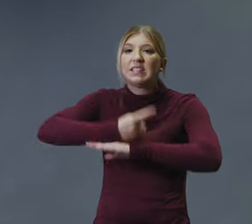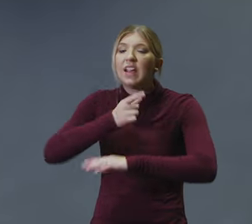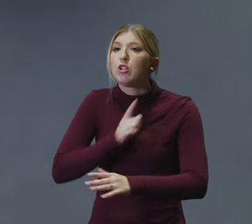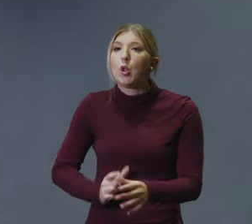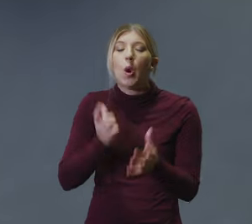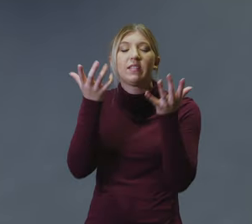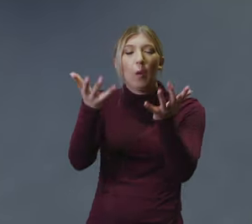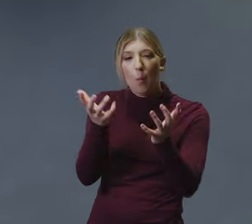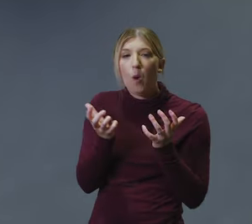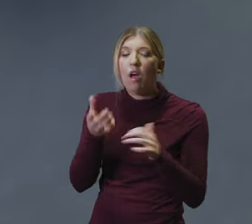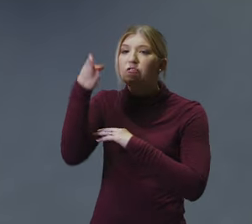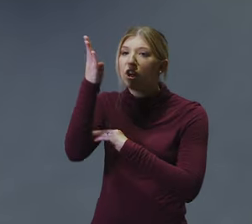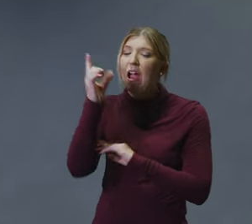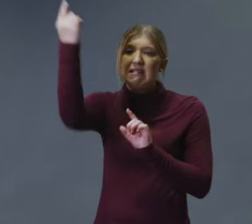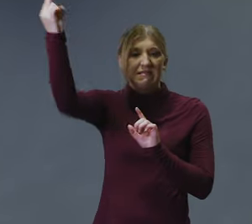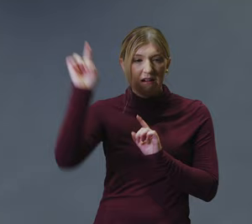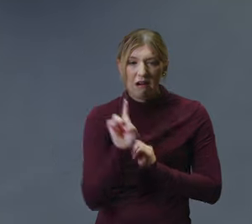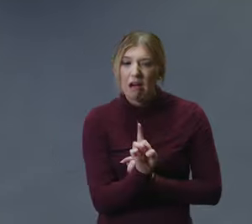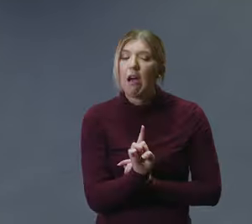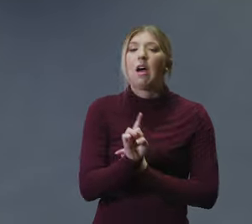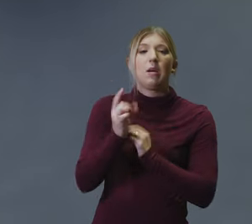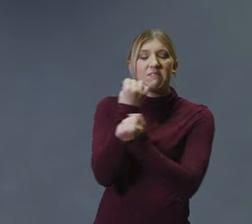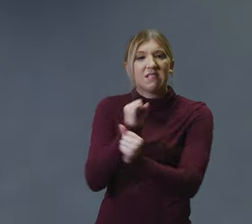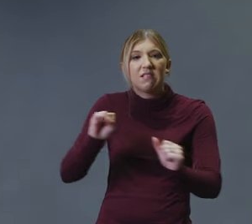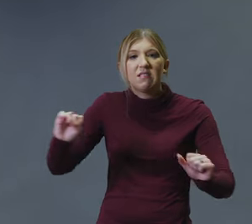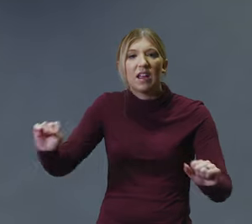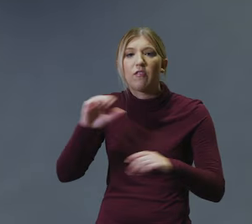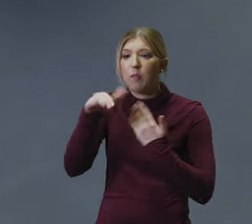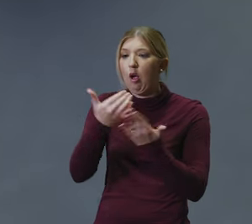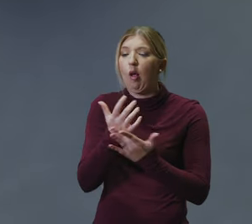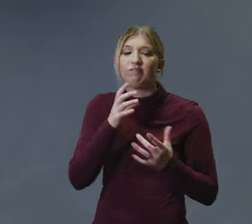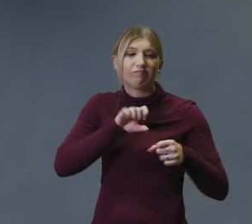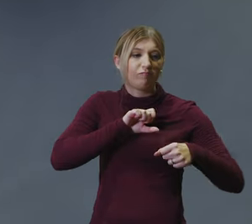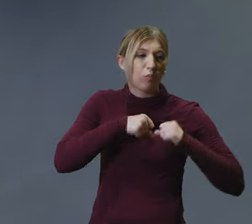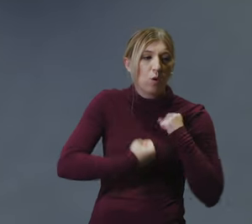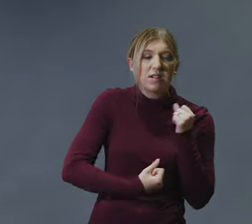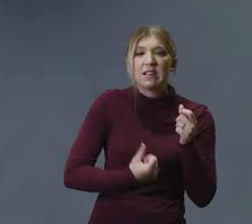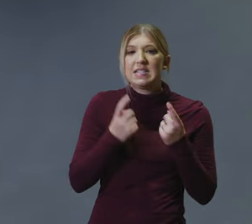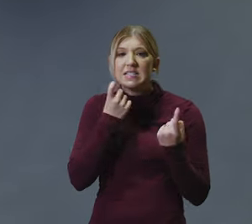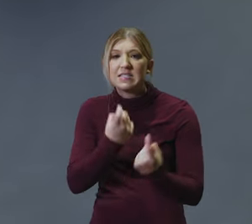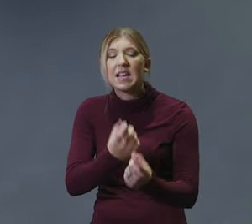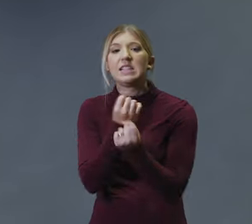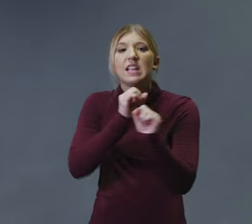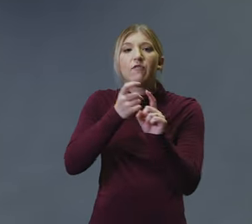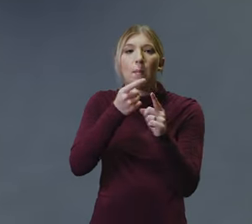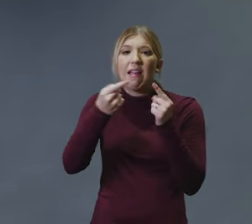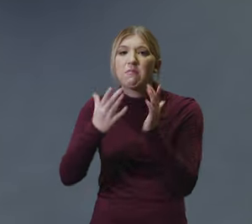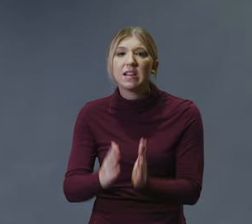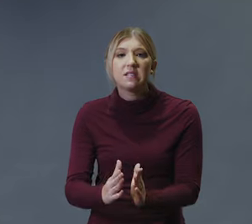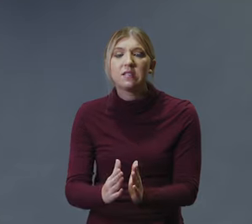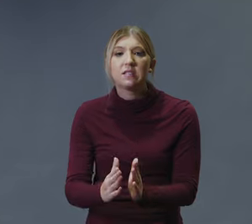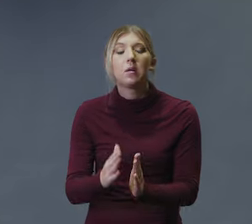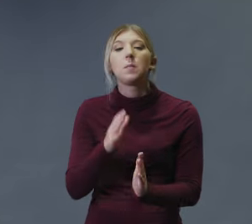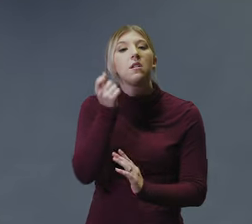they desired for God to come and to deliver them from all of their brokenness, to save them from their enemies. But